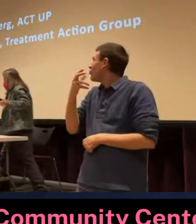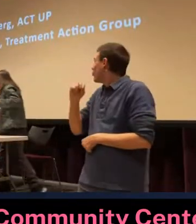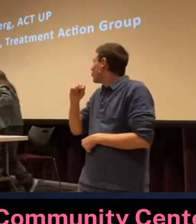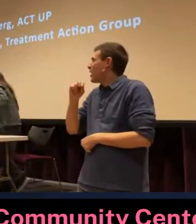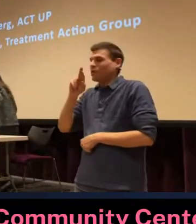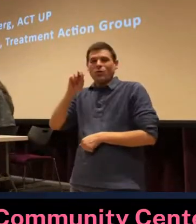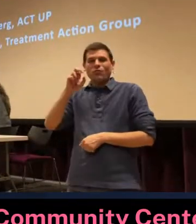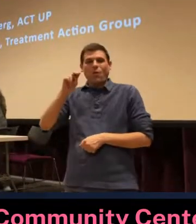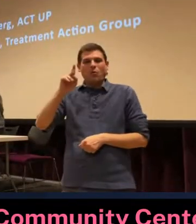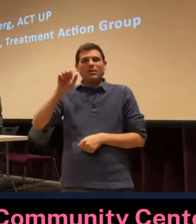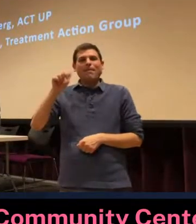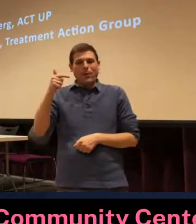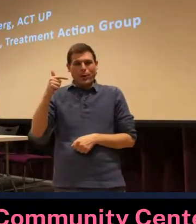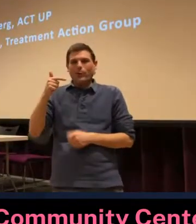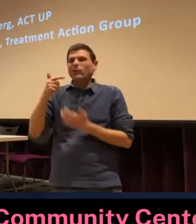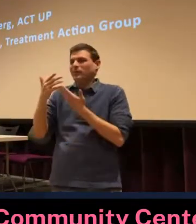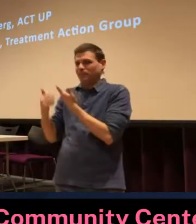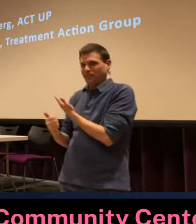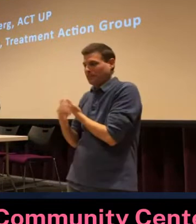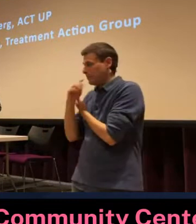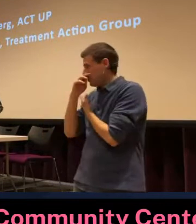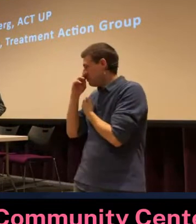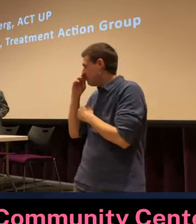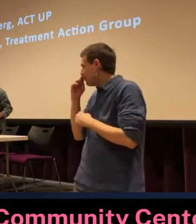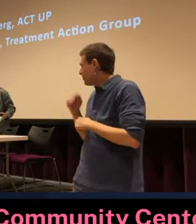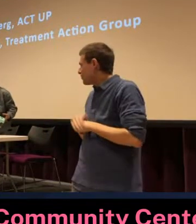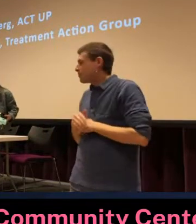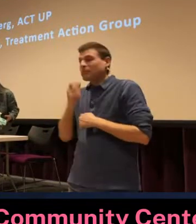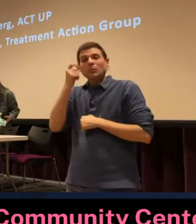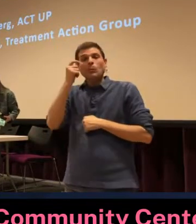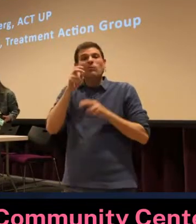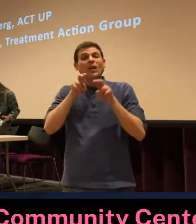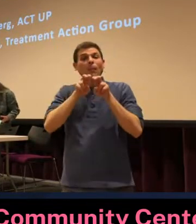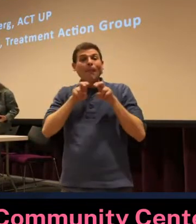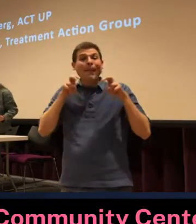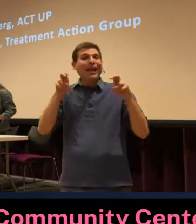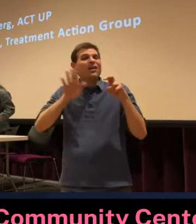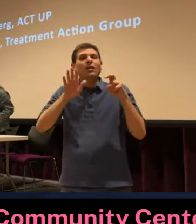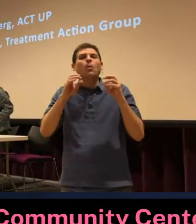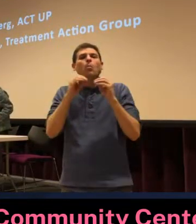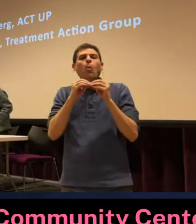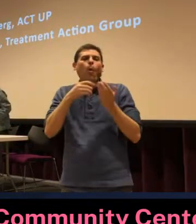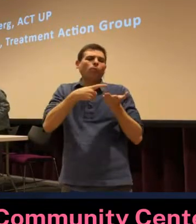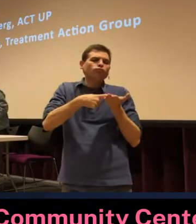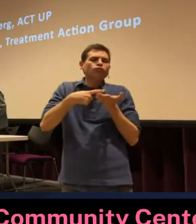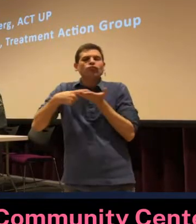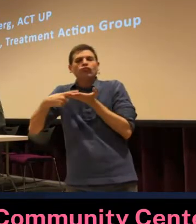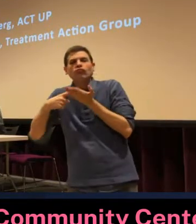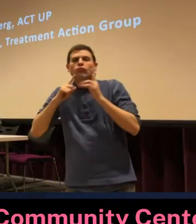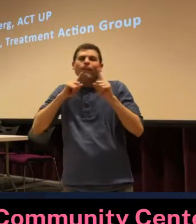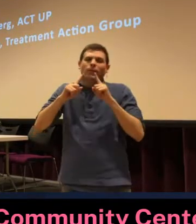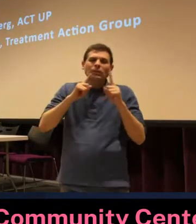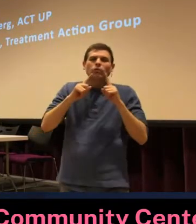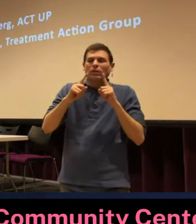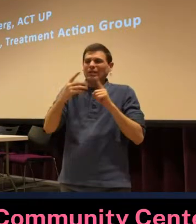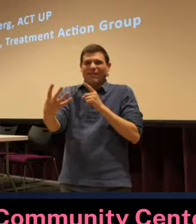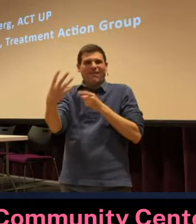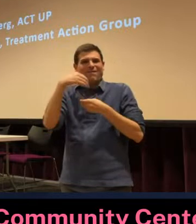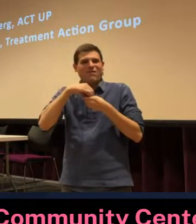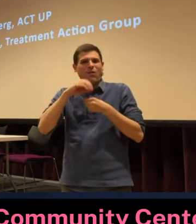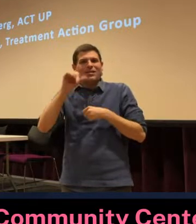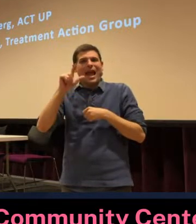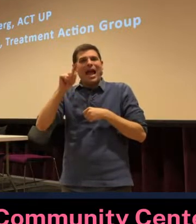stage. This is going to be more of a conversation between the two of them. They've both been active and ACT UP for